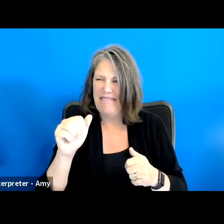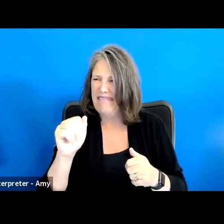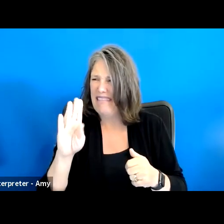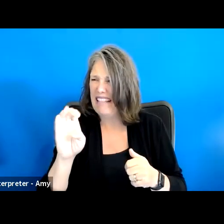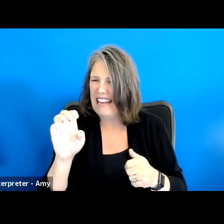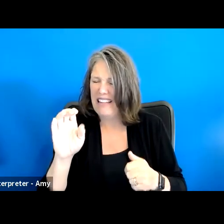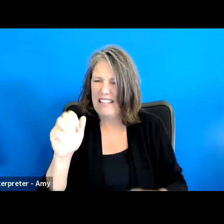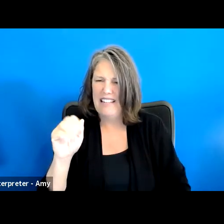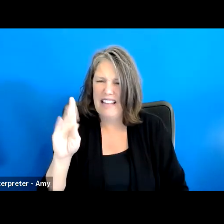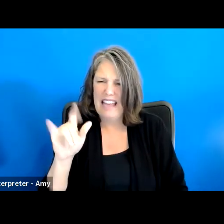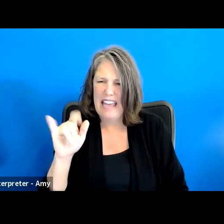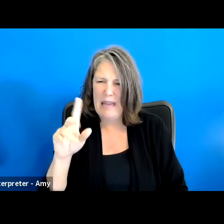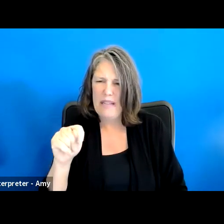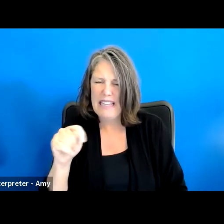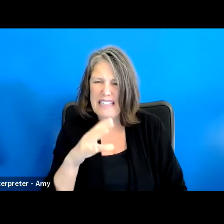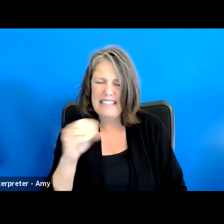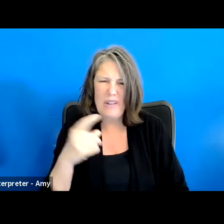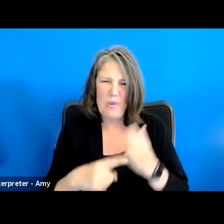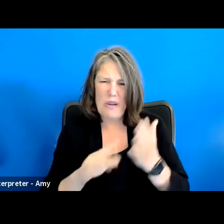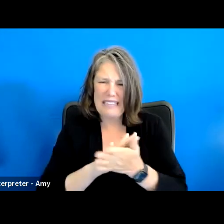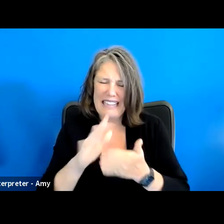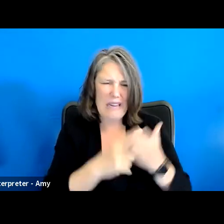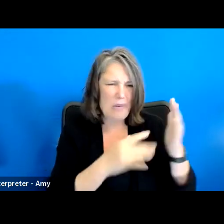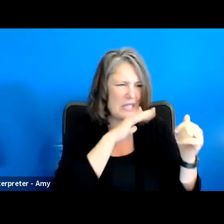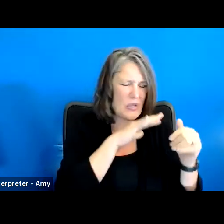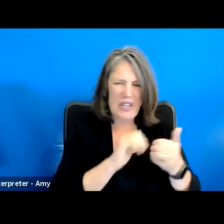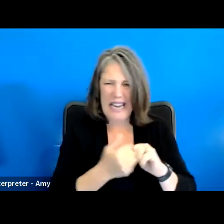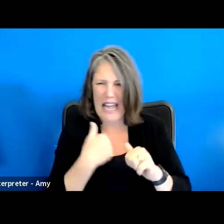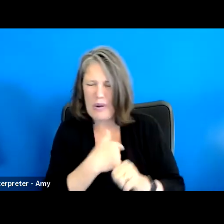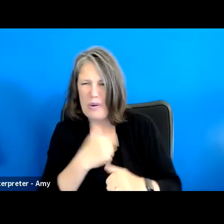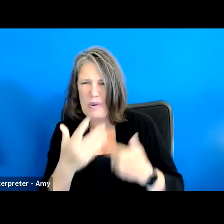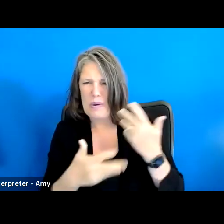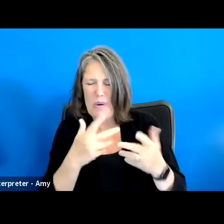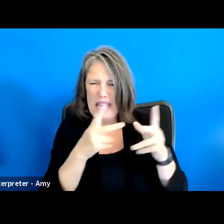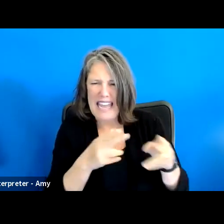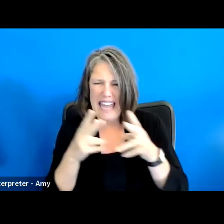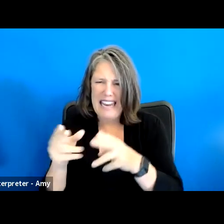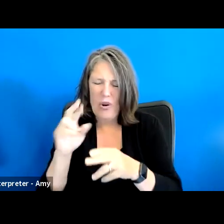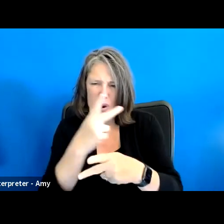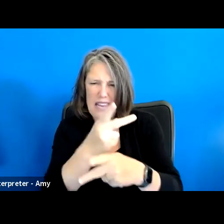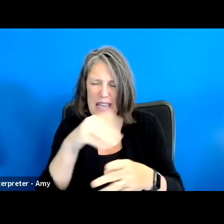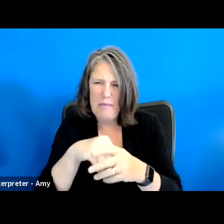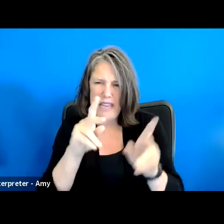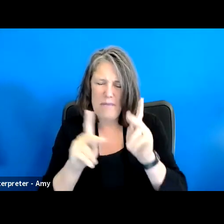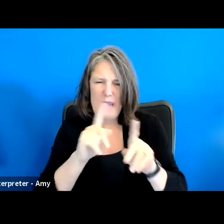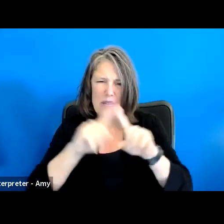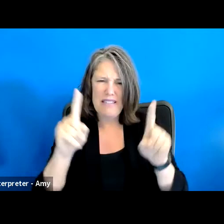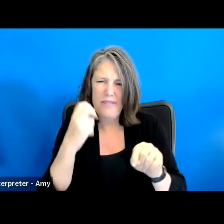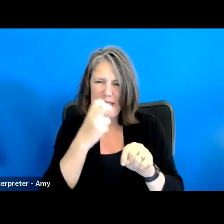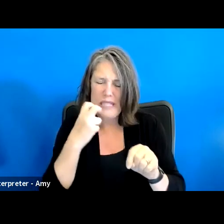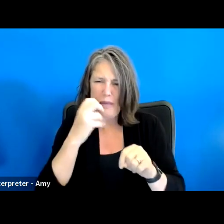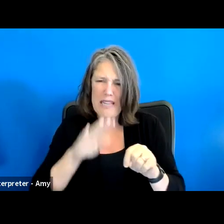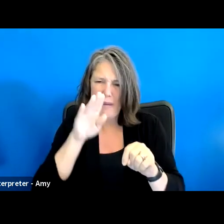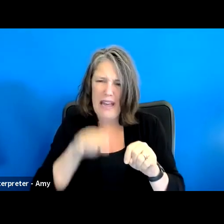is clean sound and what is dirty sound, and how do we edit out or keep in people's different speech